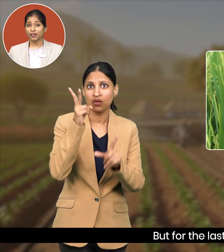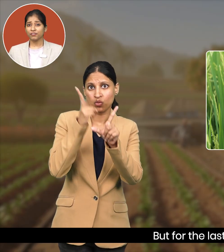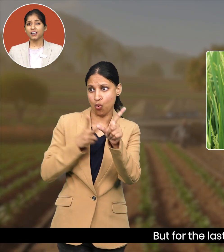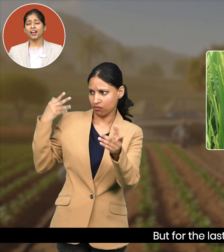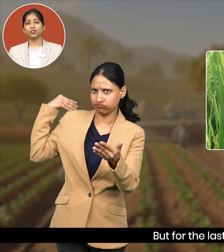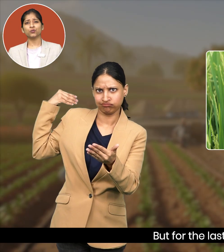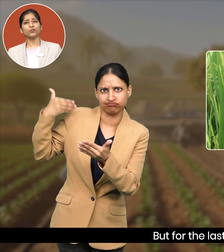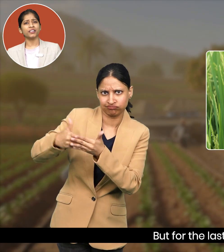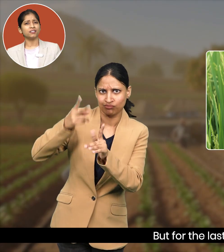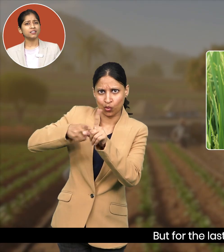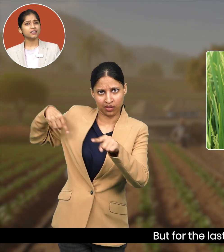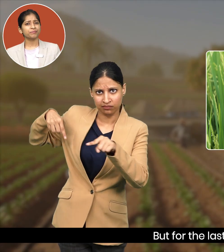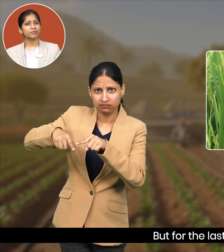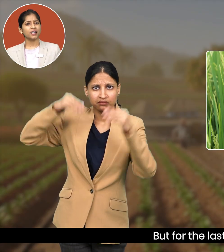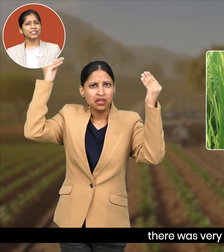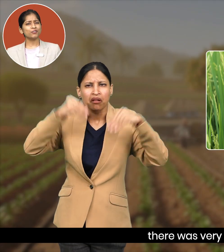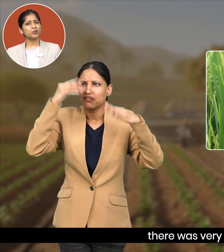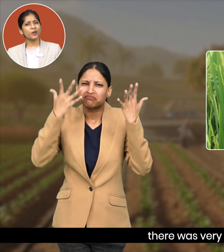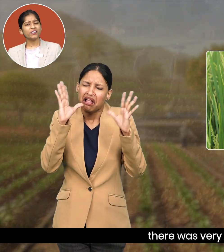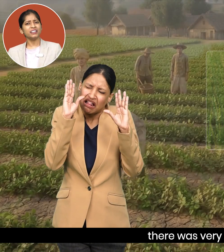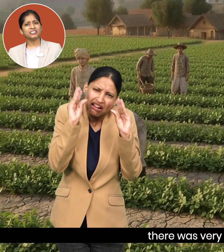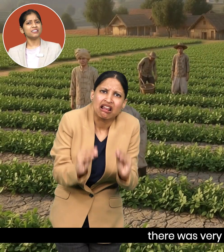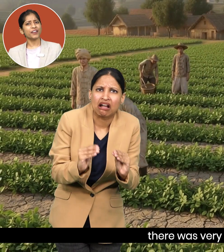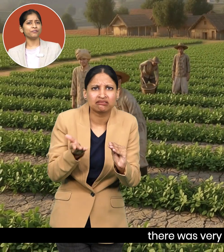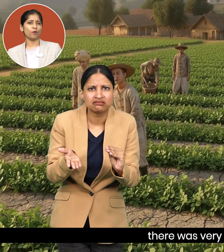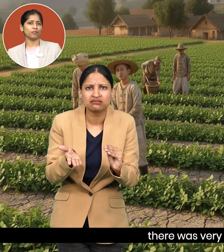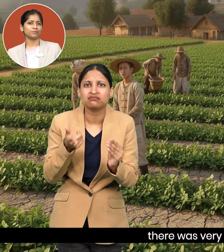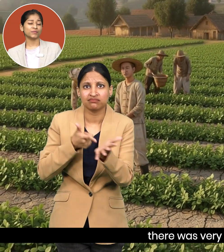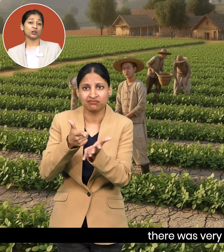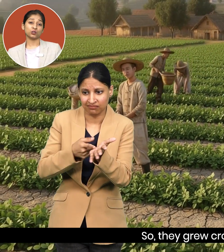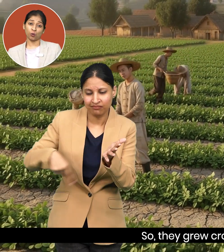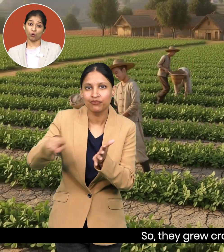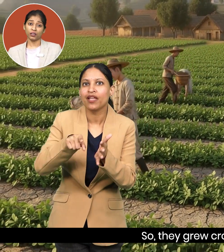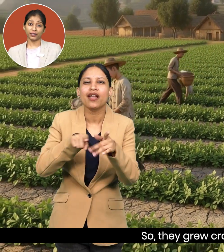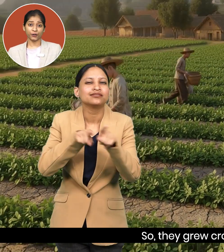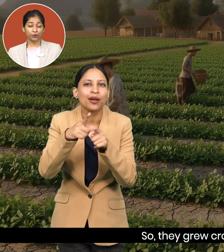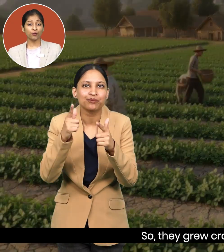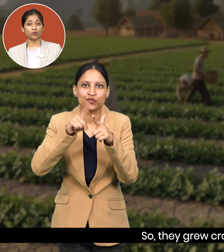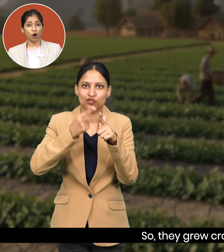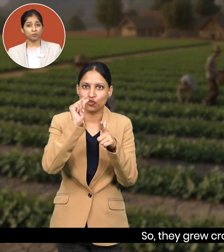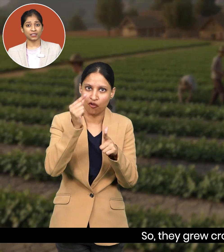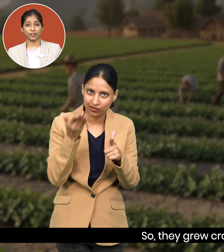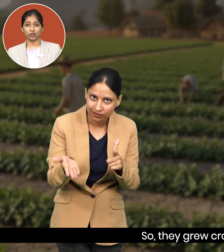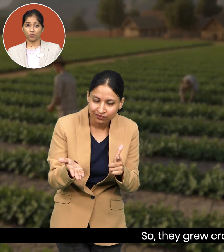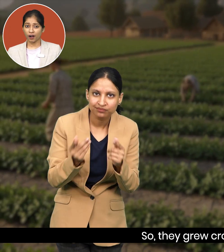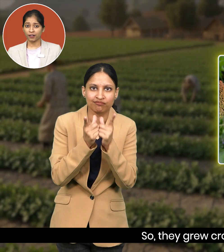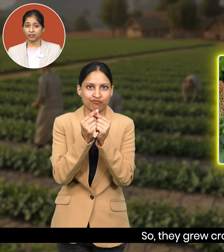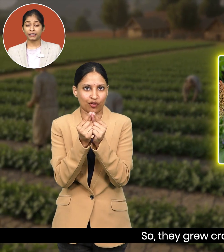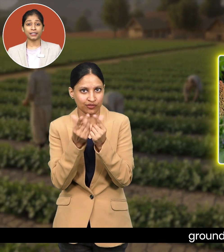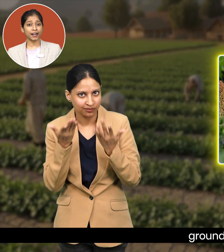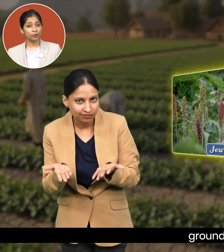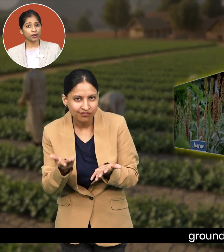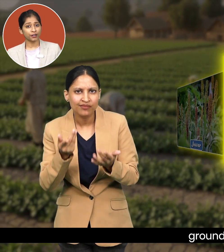But for the last 2 years, there was very little rainfall, so they grew crops like